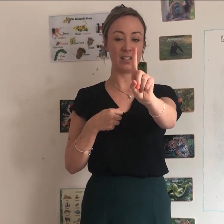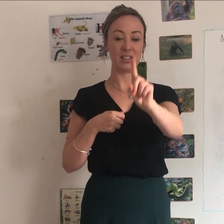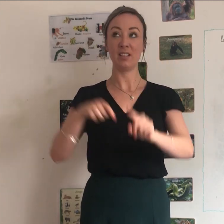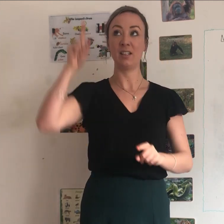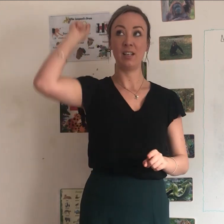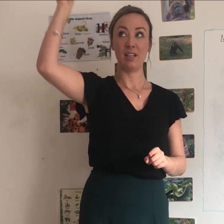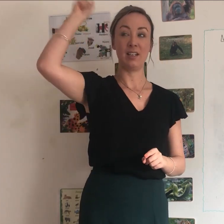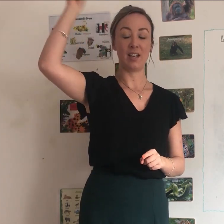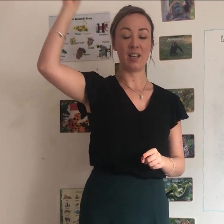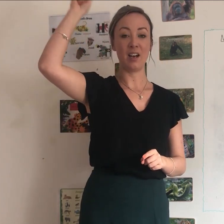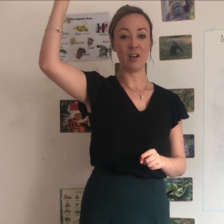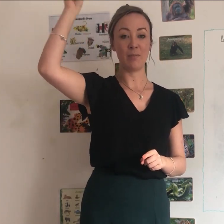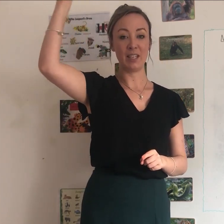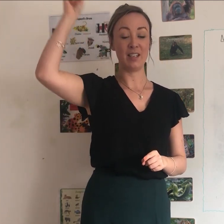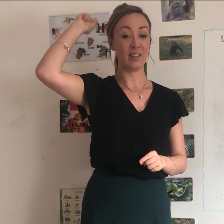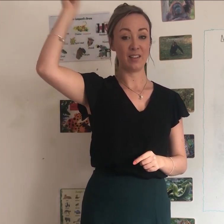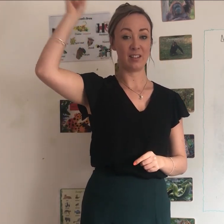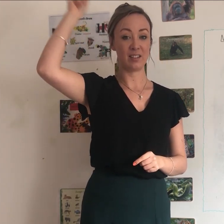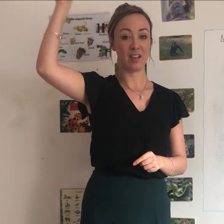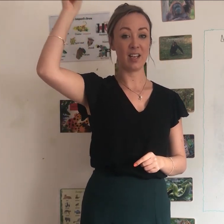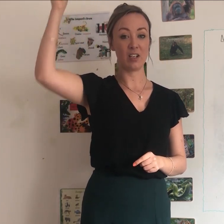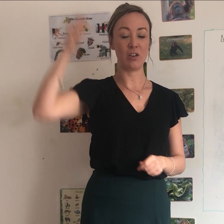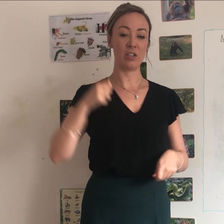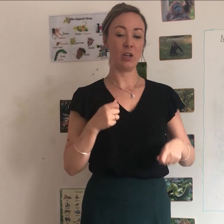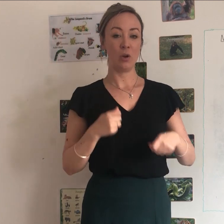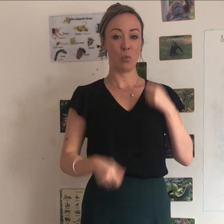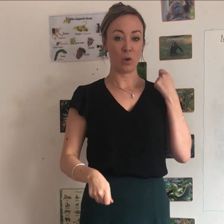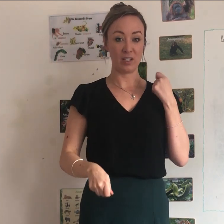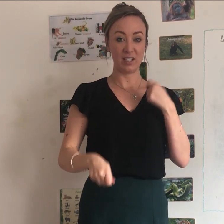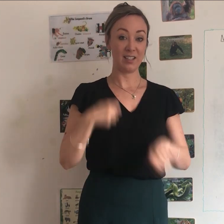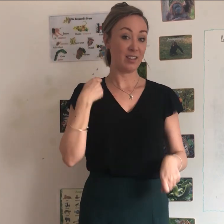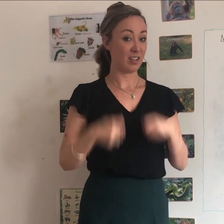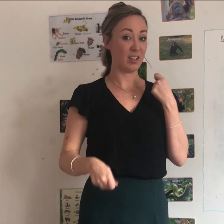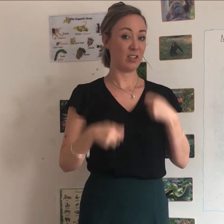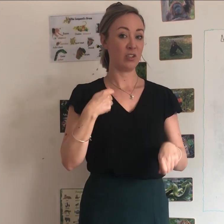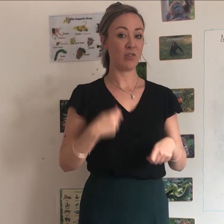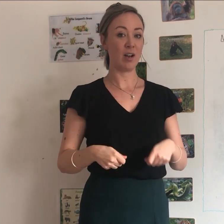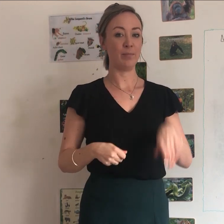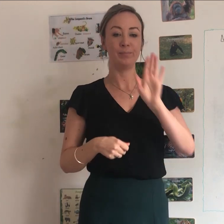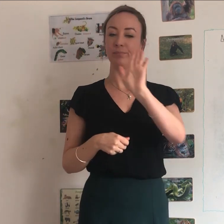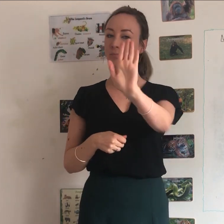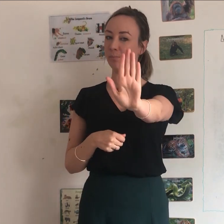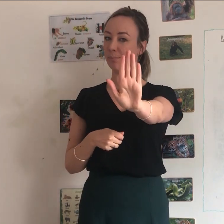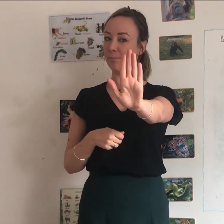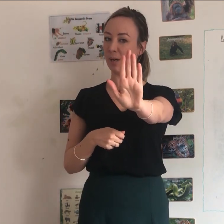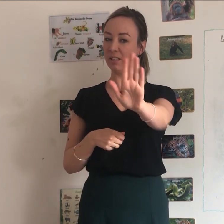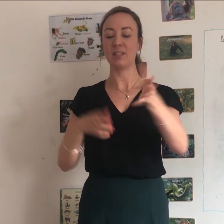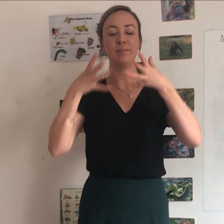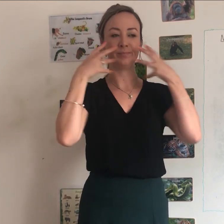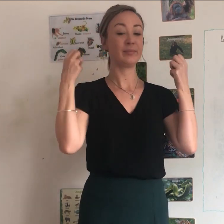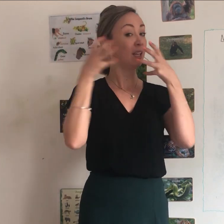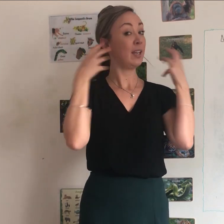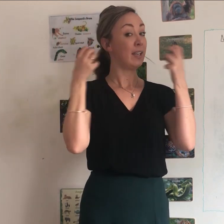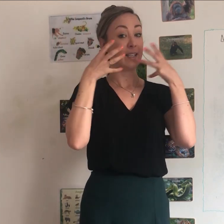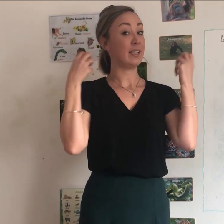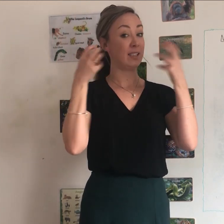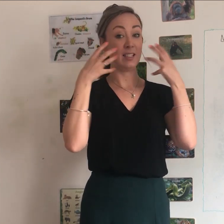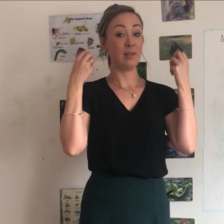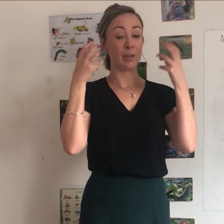First, Naomi, the sky god, wanted the drum, but